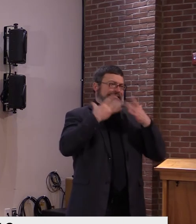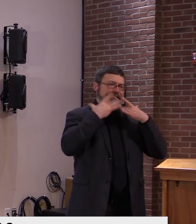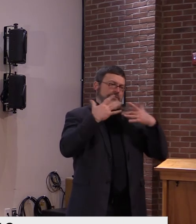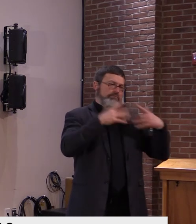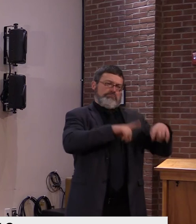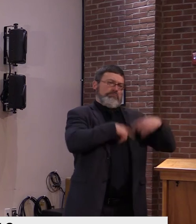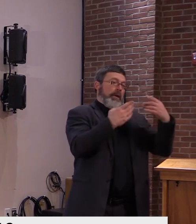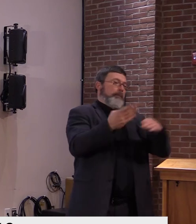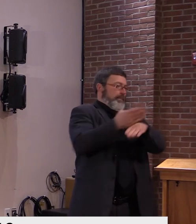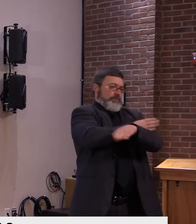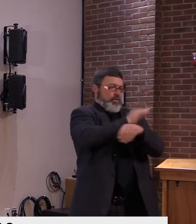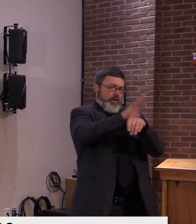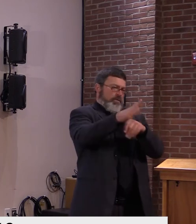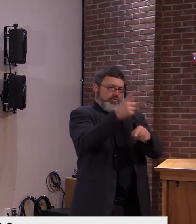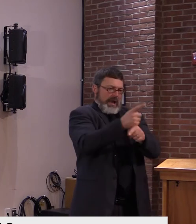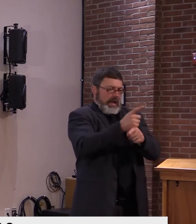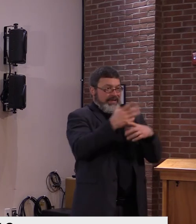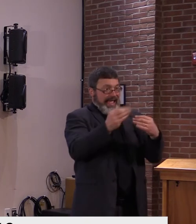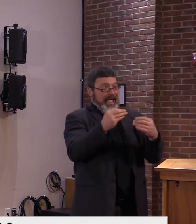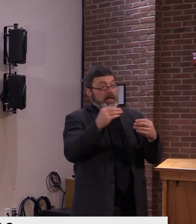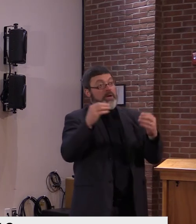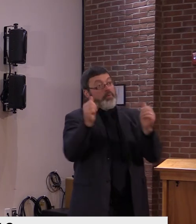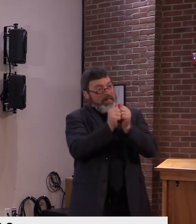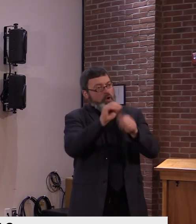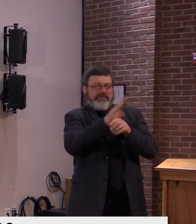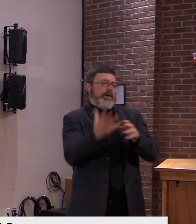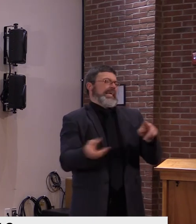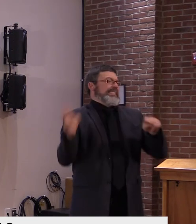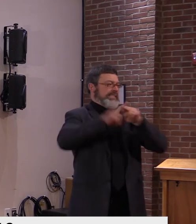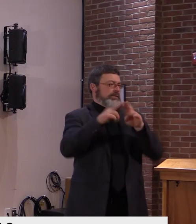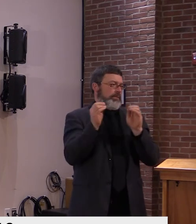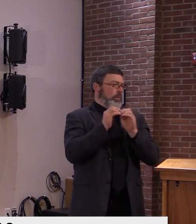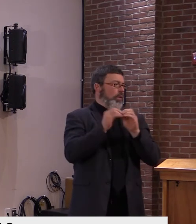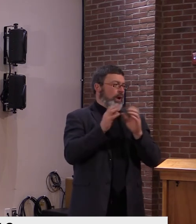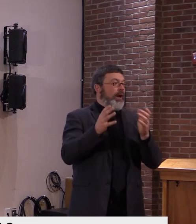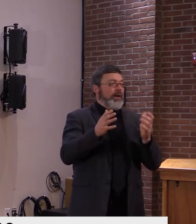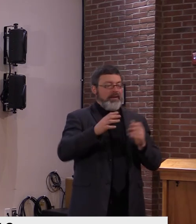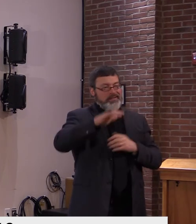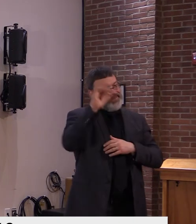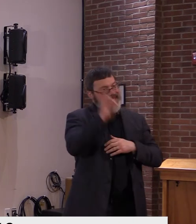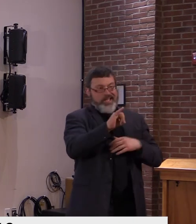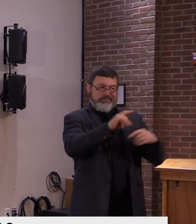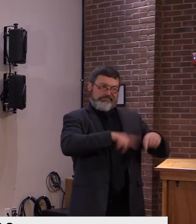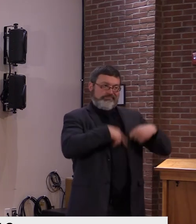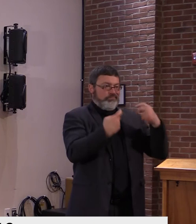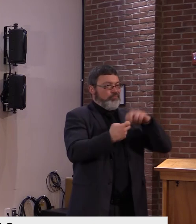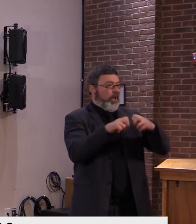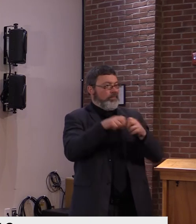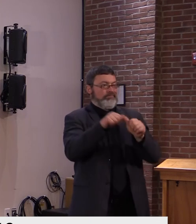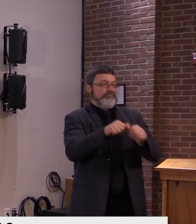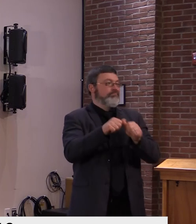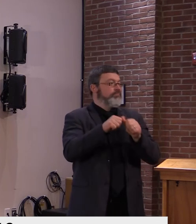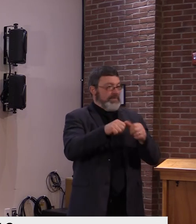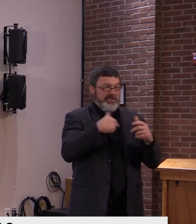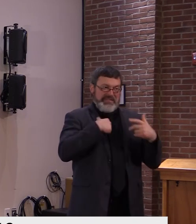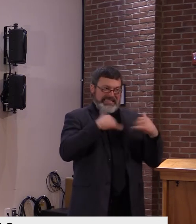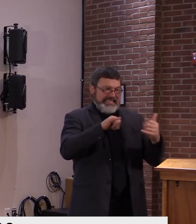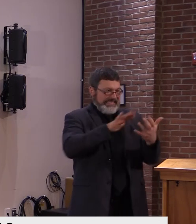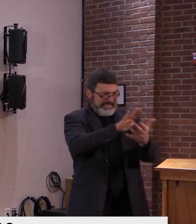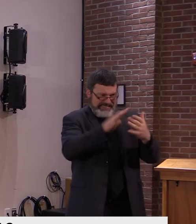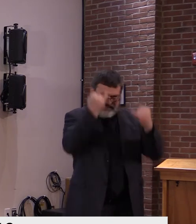surges and those staffing shortages. One of the things that we've been doing is helping through